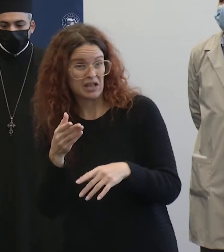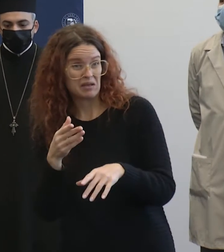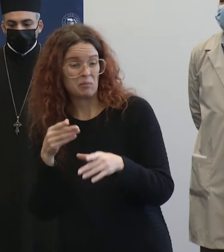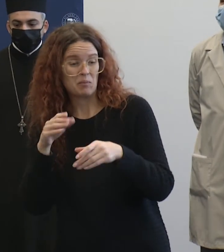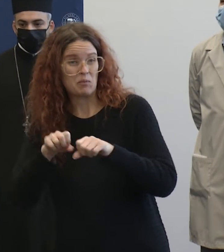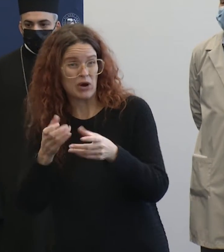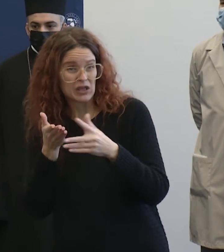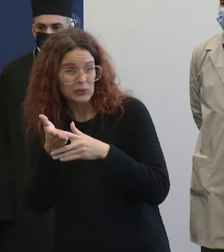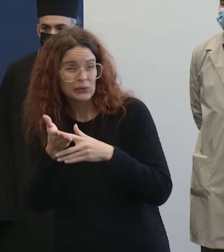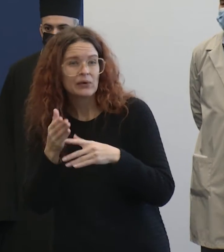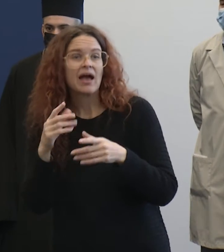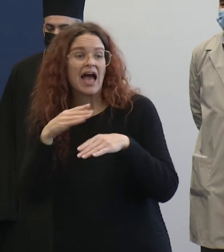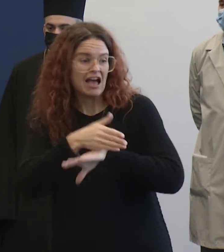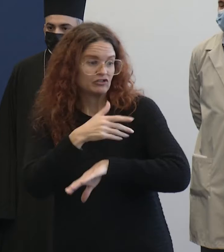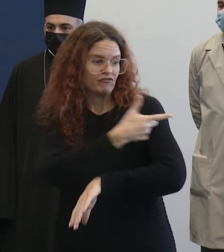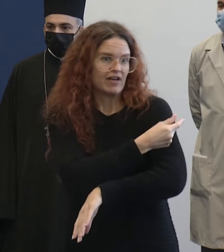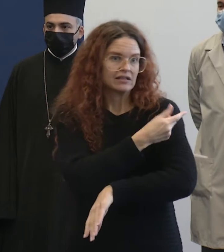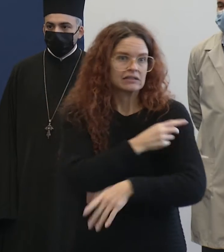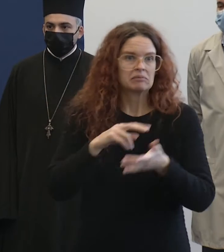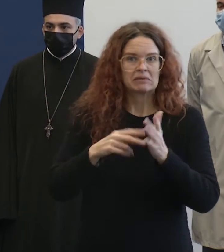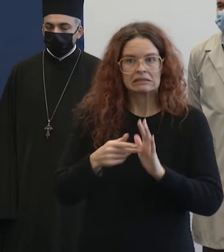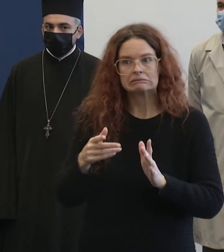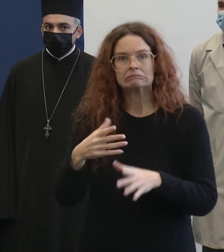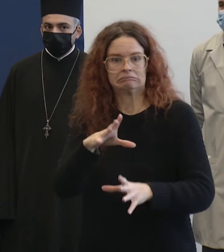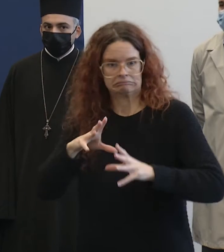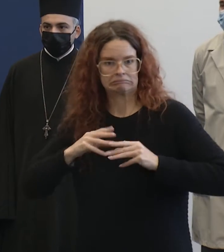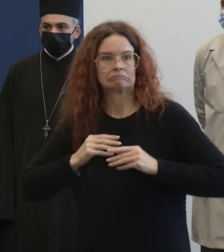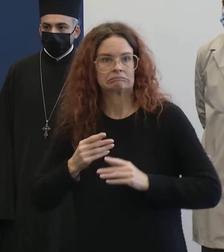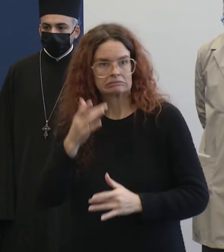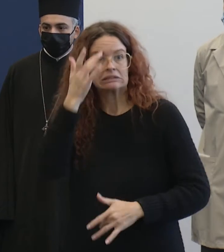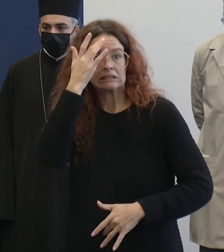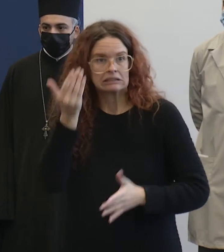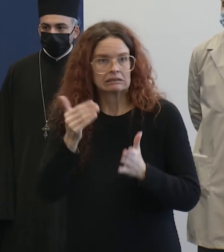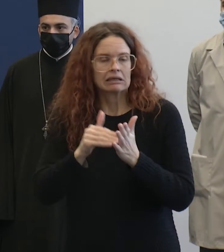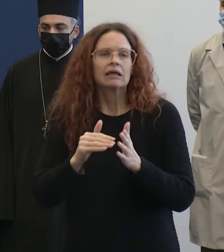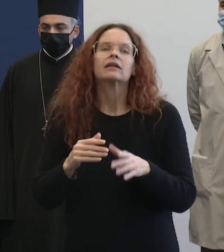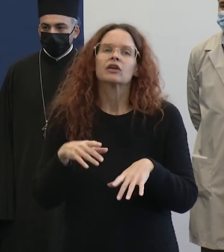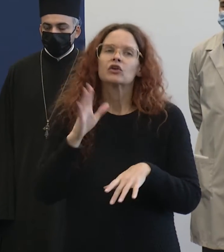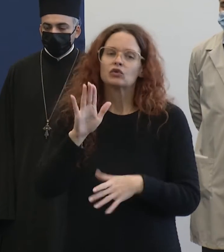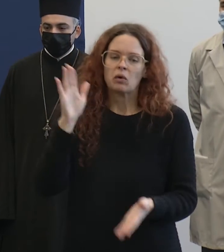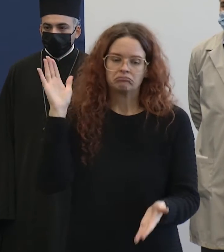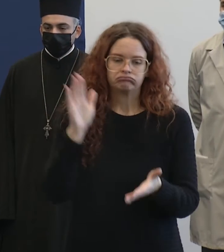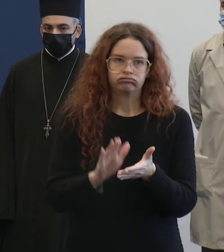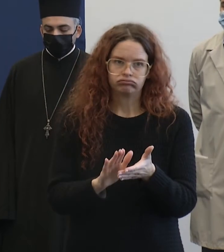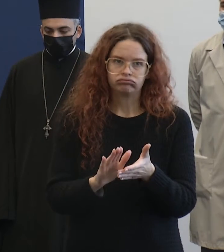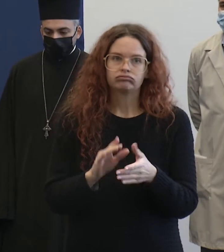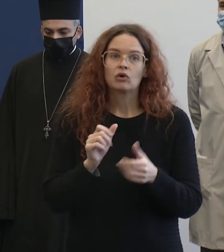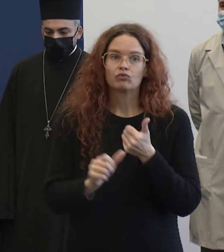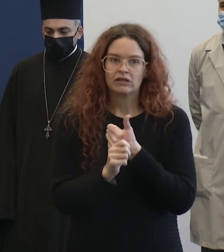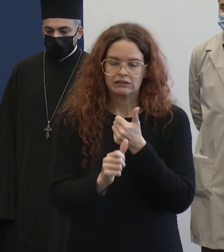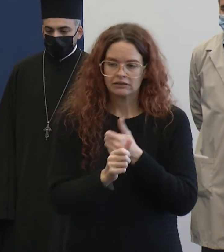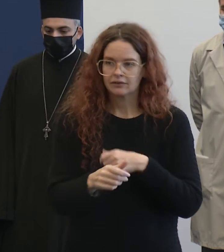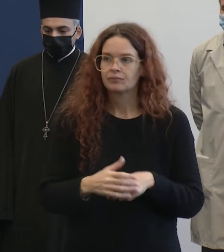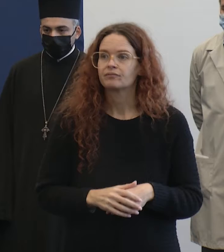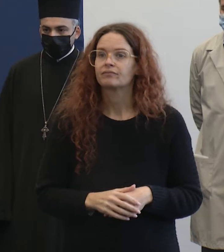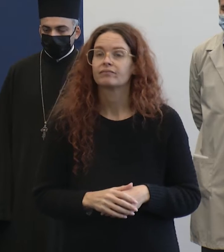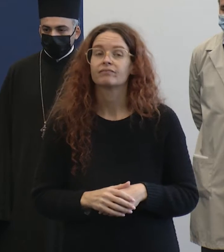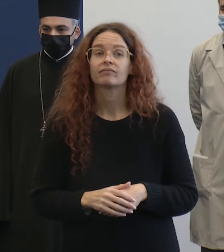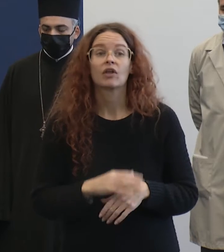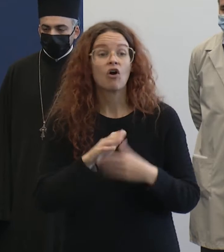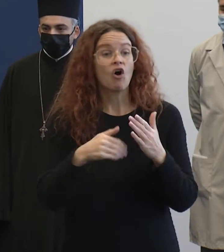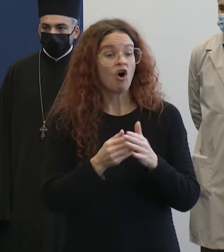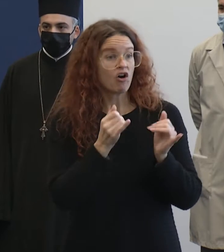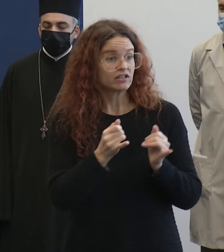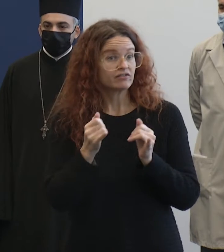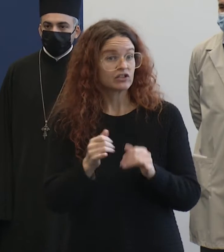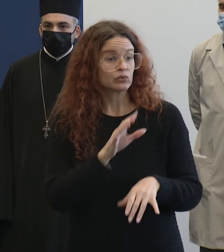case after you've been vaccinated. There are vaccination sites all over the county, and we encourage all individuals 5 years old and